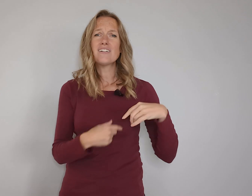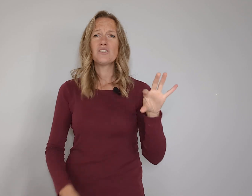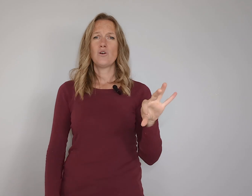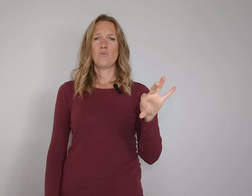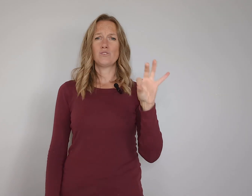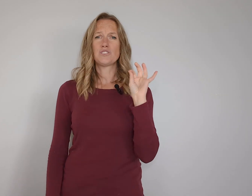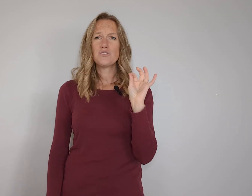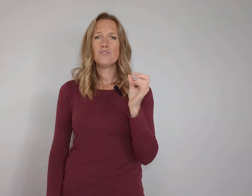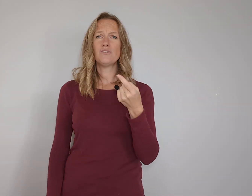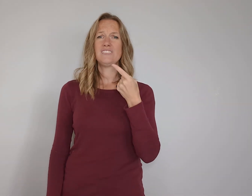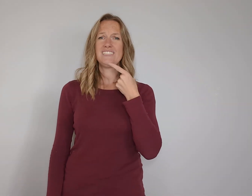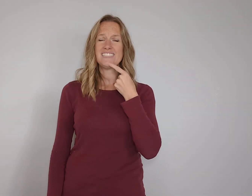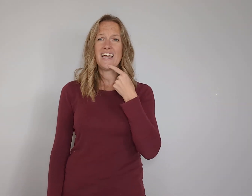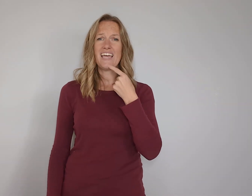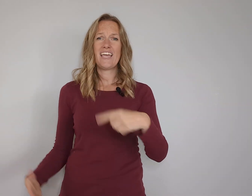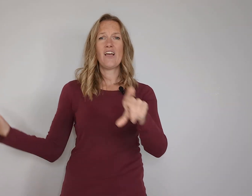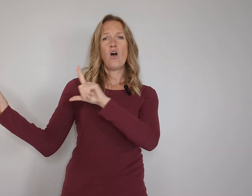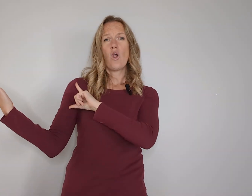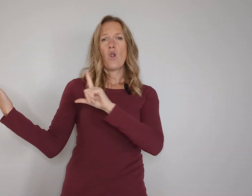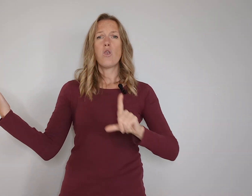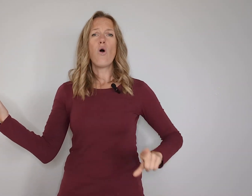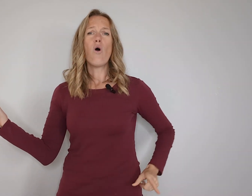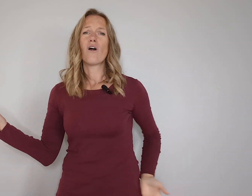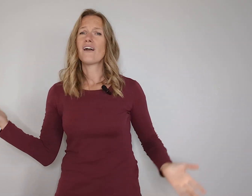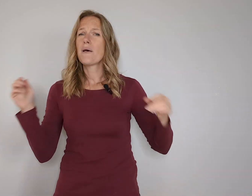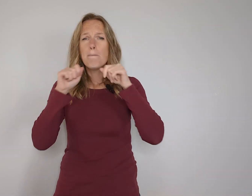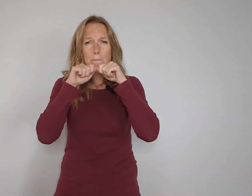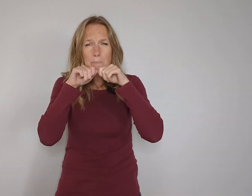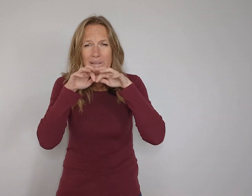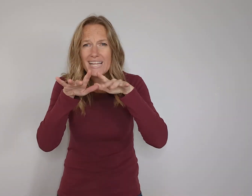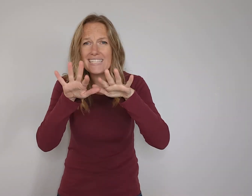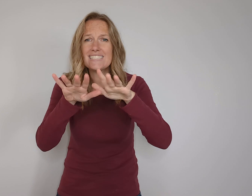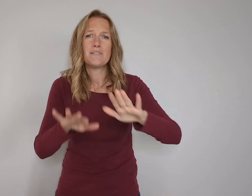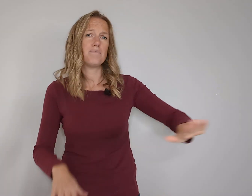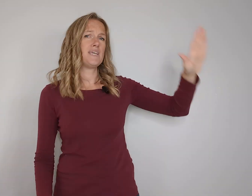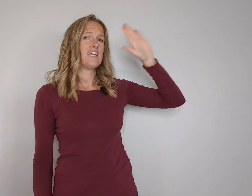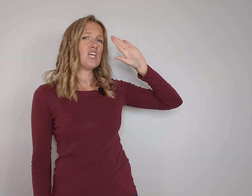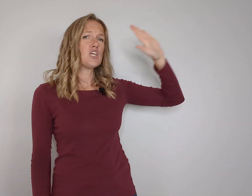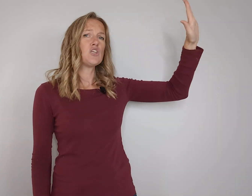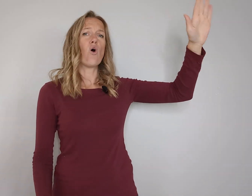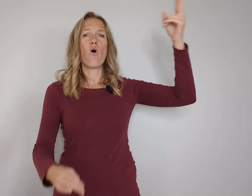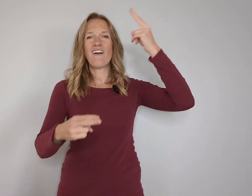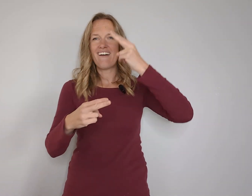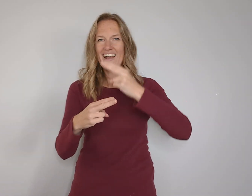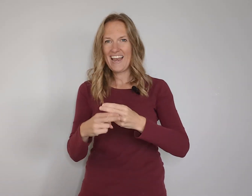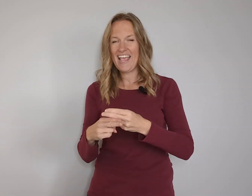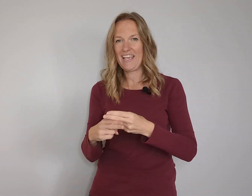heart will choose to say, Lord, blessed be your name.